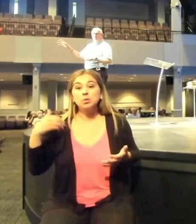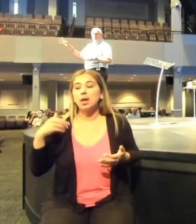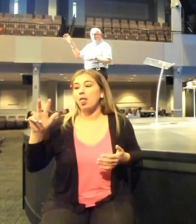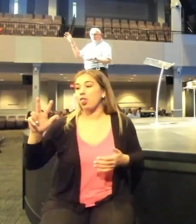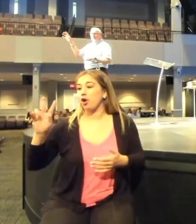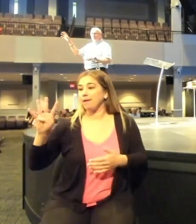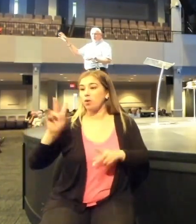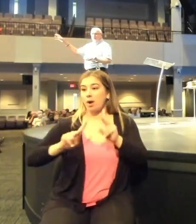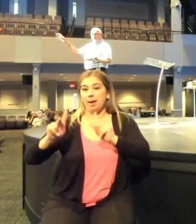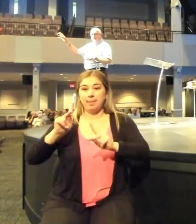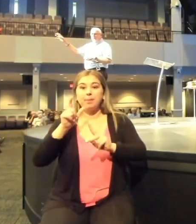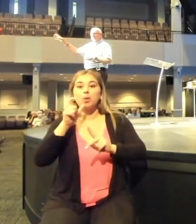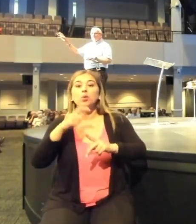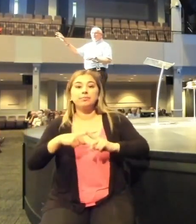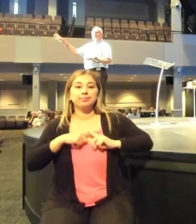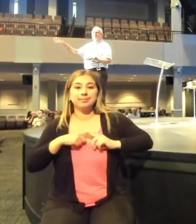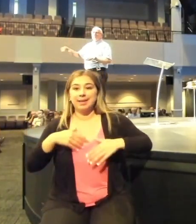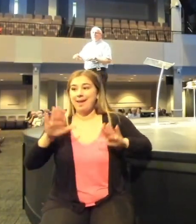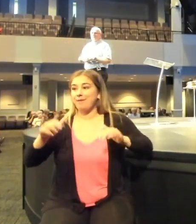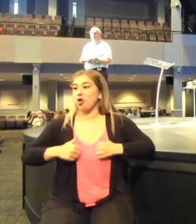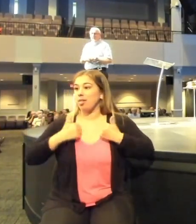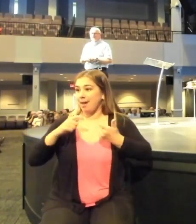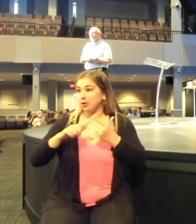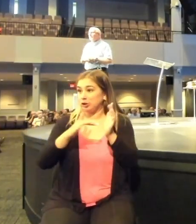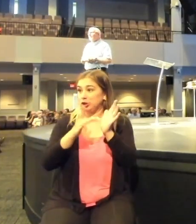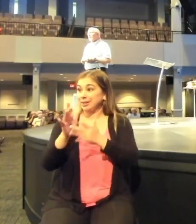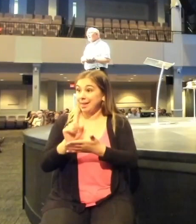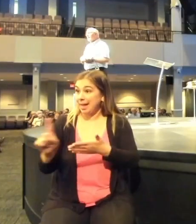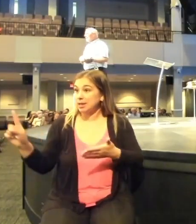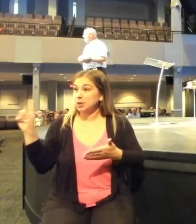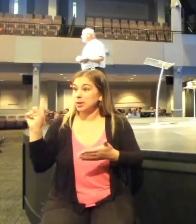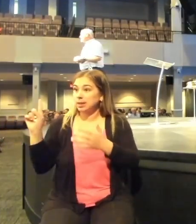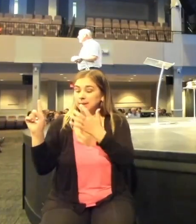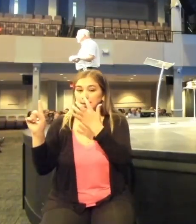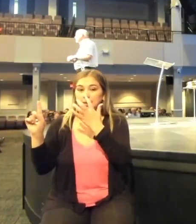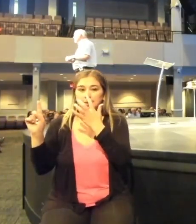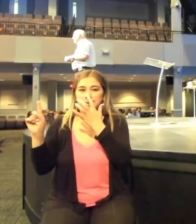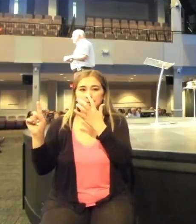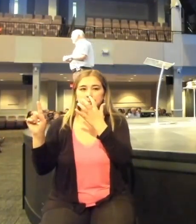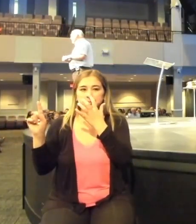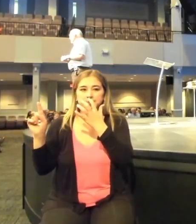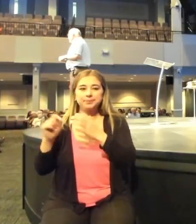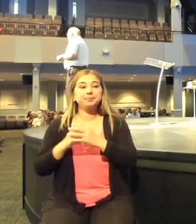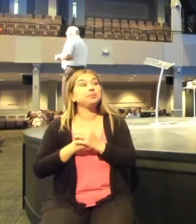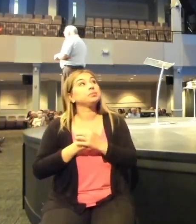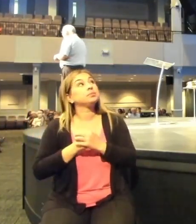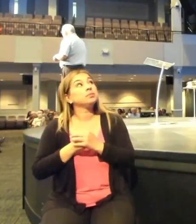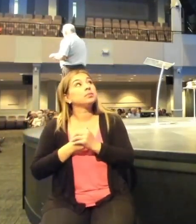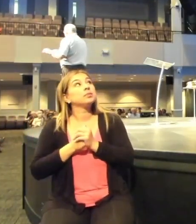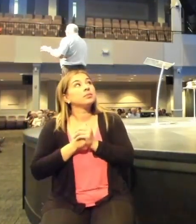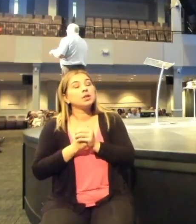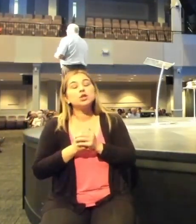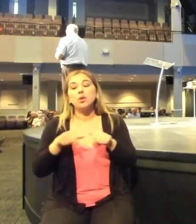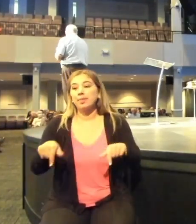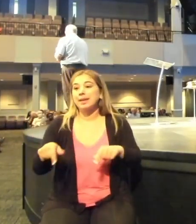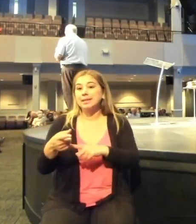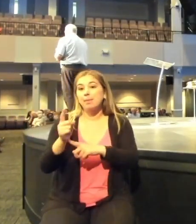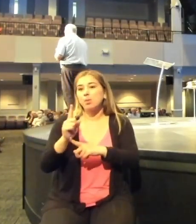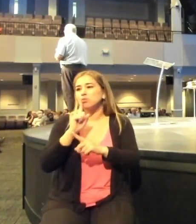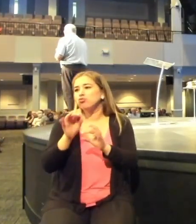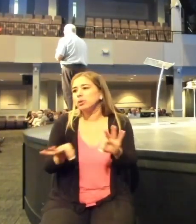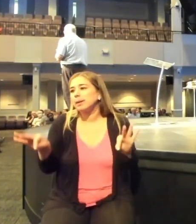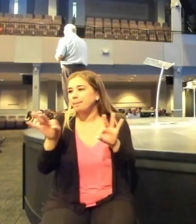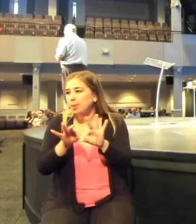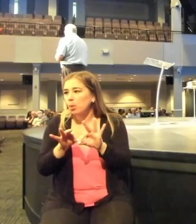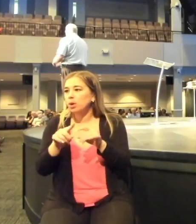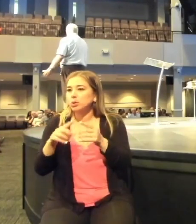34 people who gave their lives to Jesus last week. It's amazing. And so, These are moments that are very, very important.